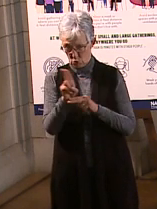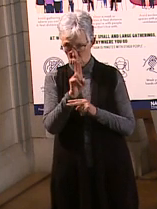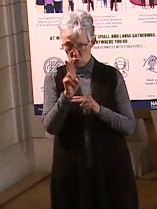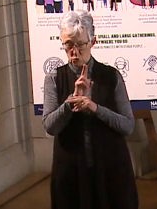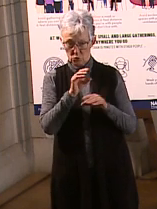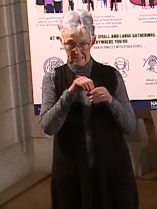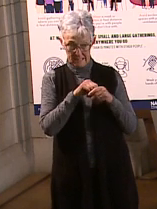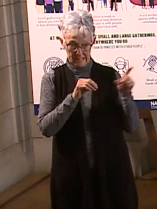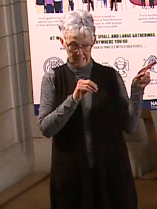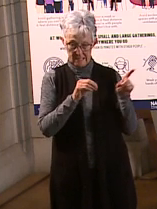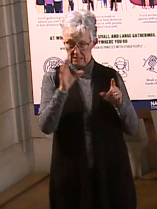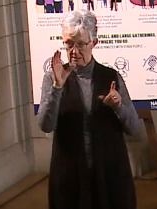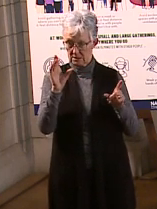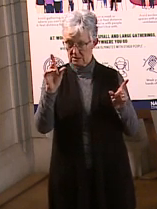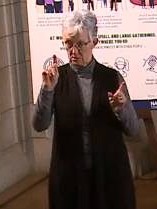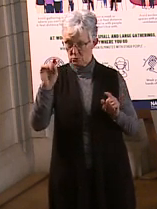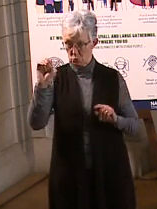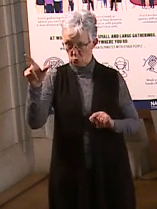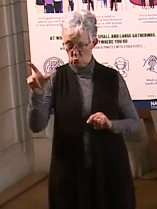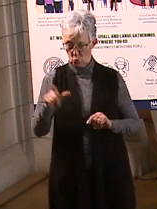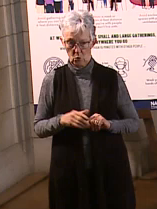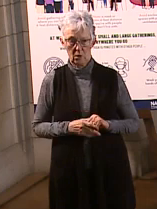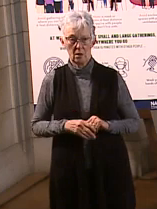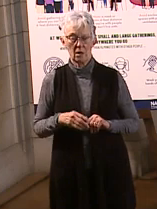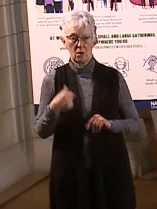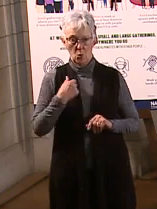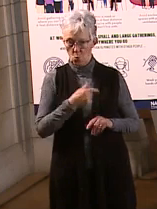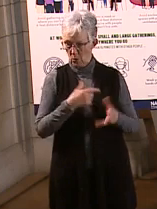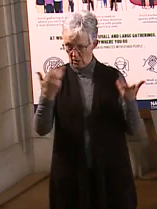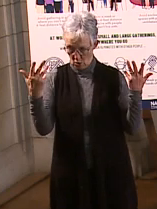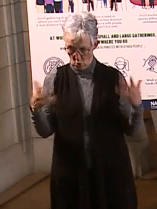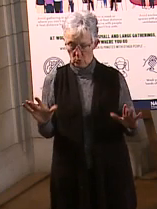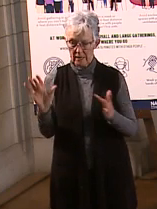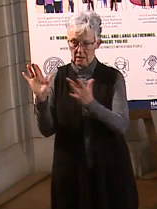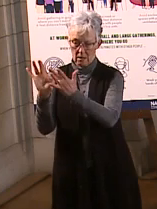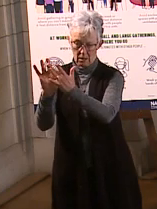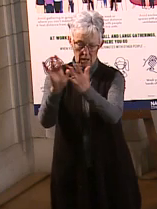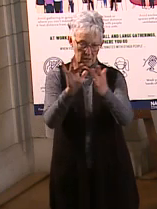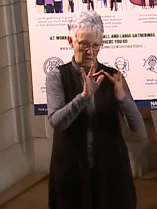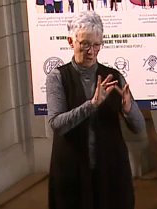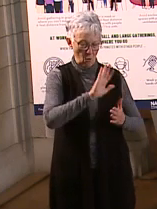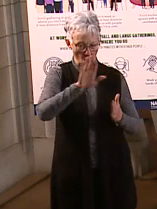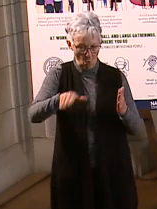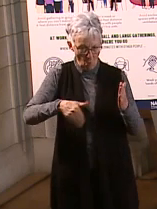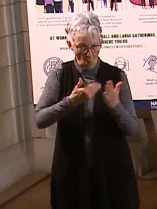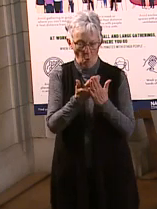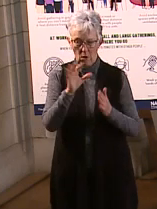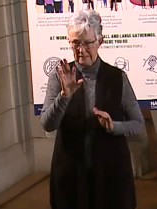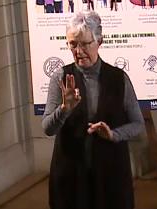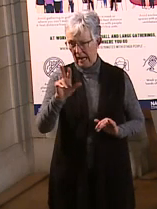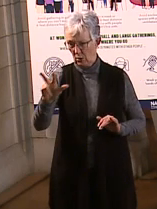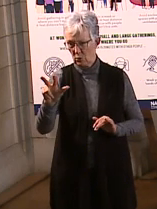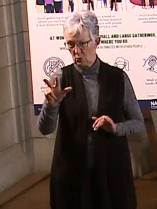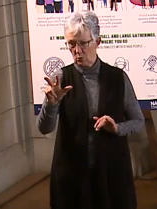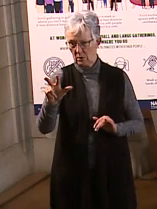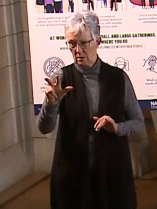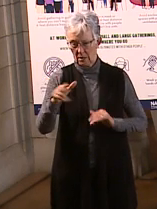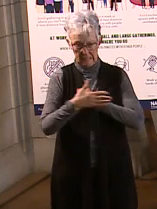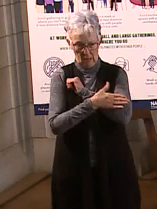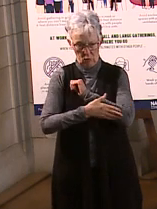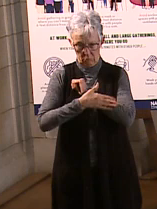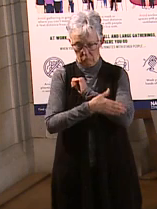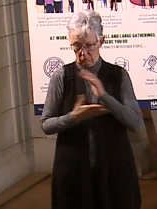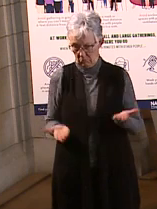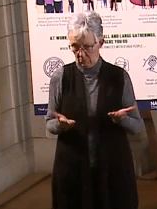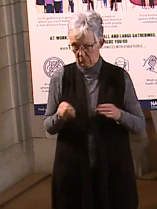lookup tool was gathered and compiled from all 93 county treasurers or their vendors. And we took all that data and compiled it so it